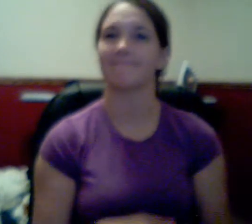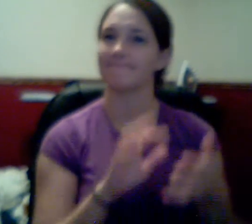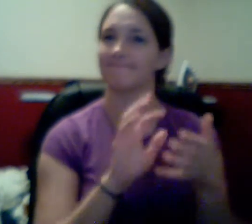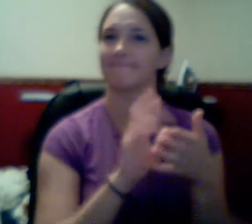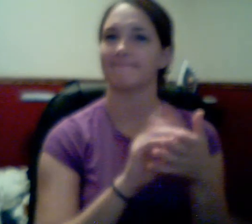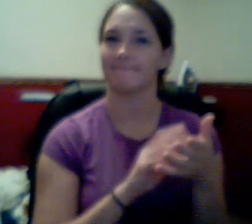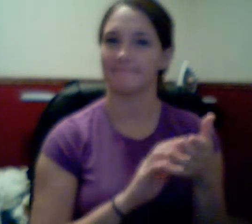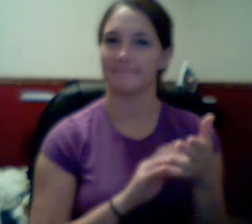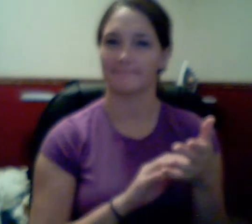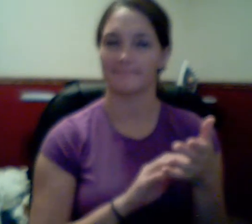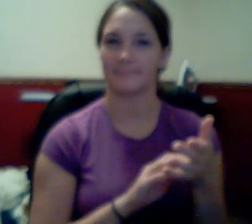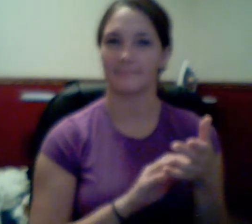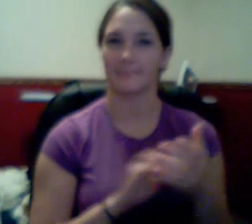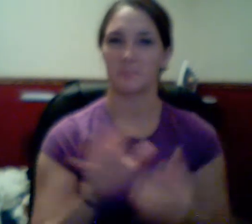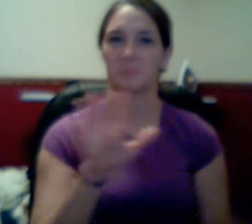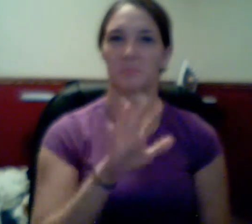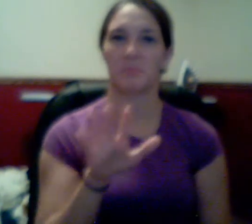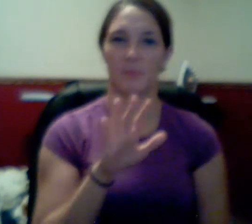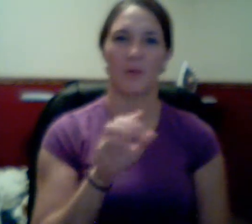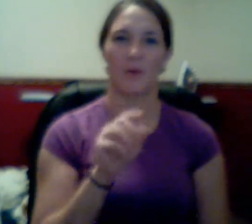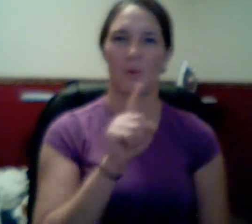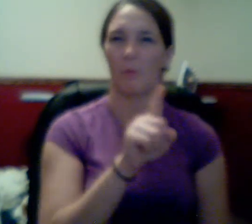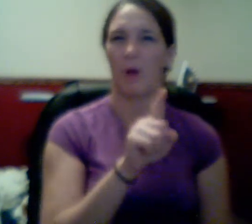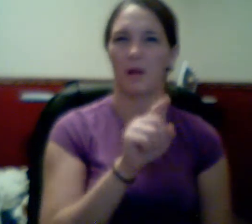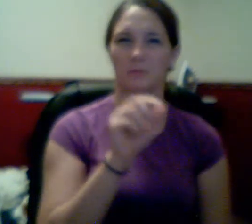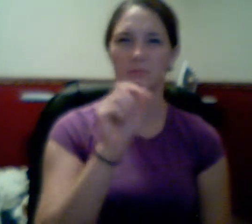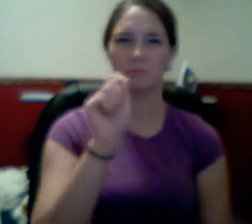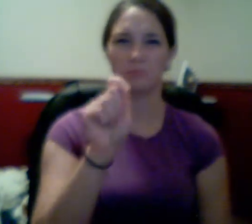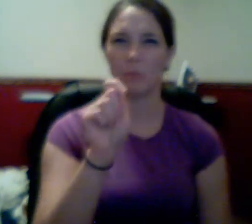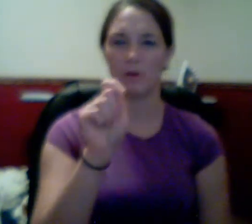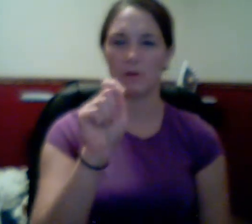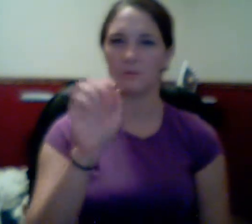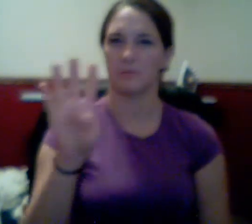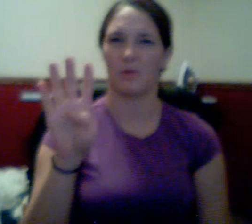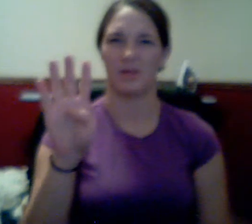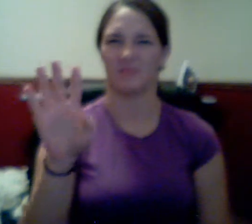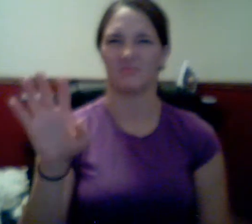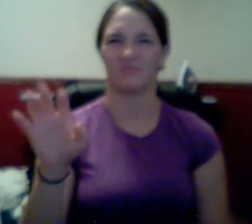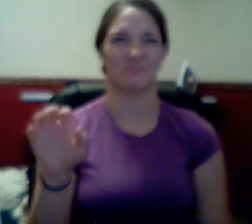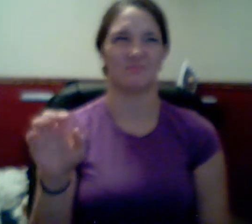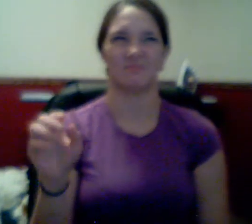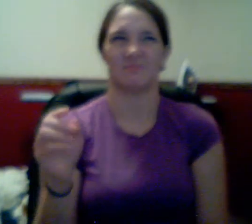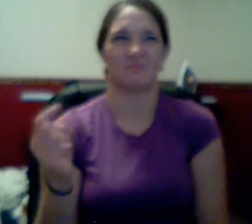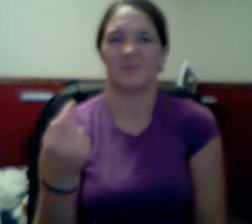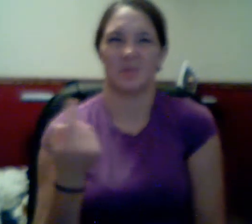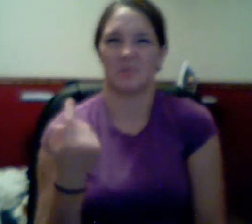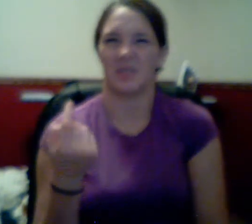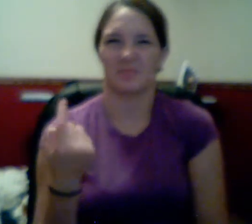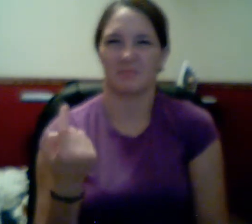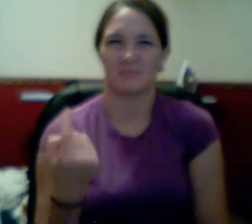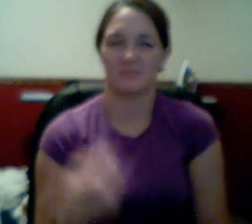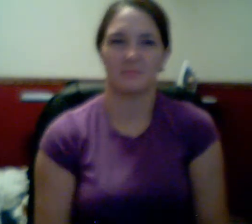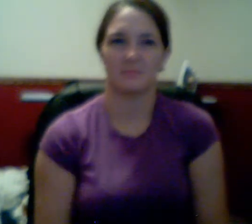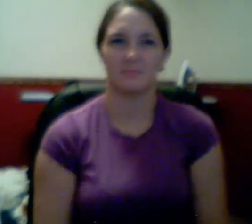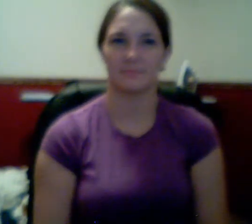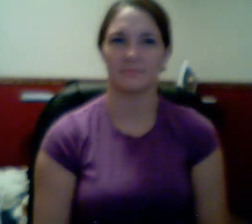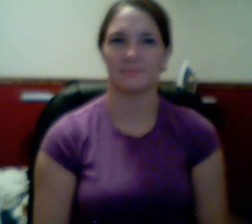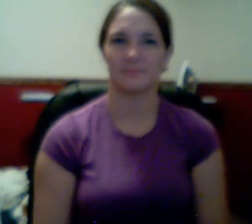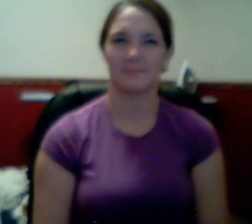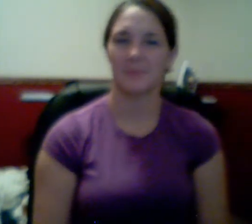approximately 1.4 something. And that's going to be some point on the number line. Oh, let's say like around right there or